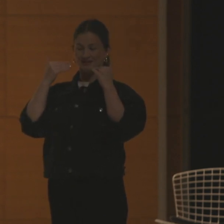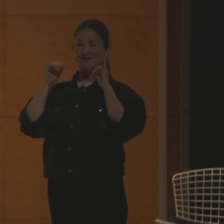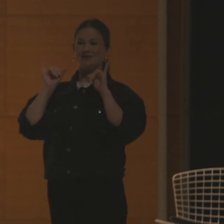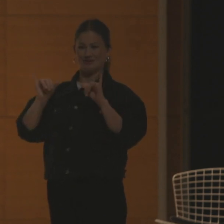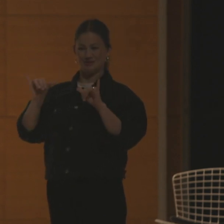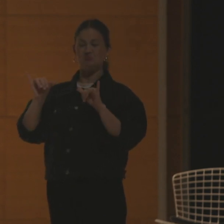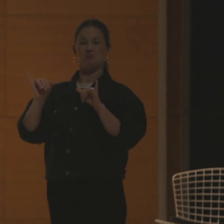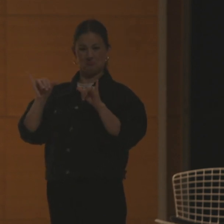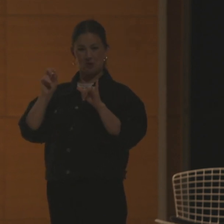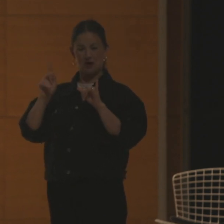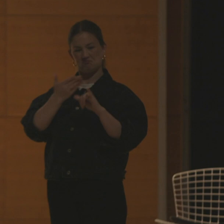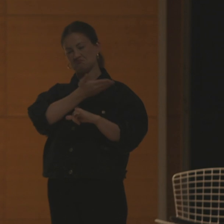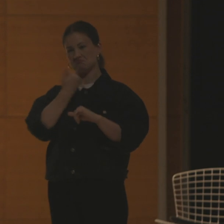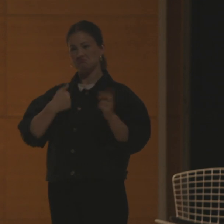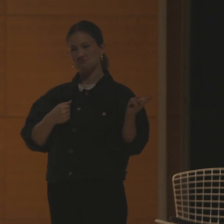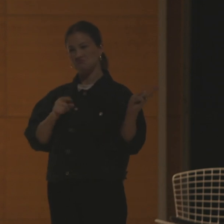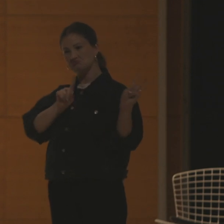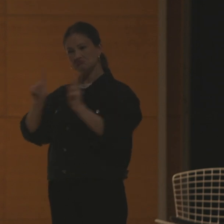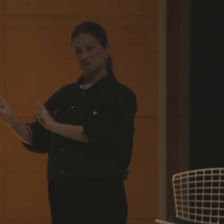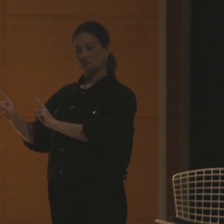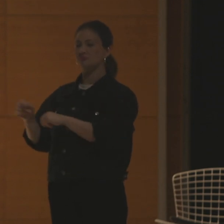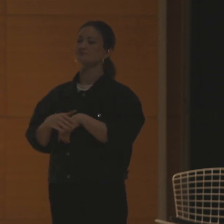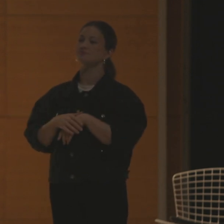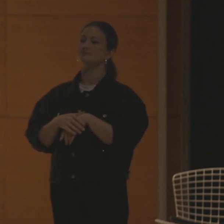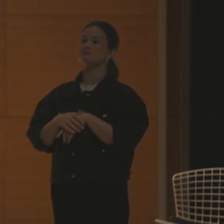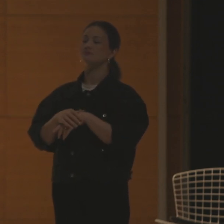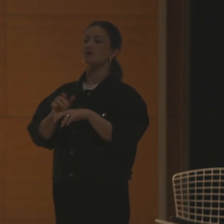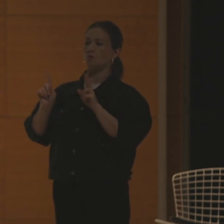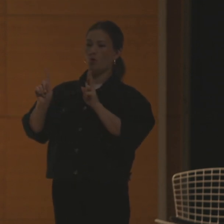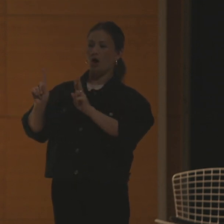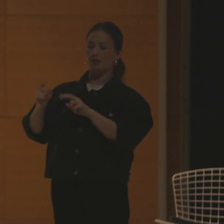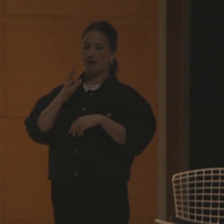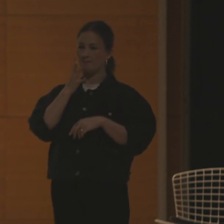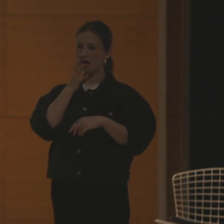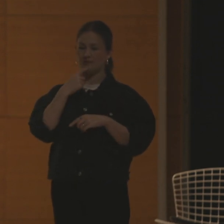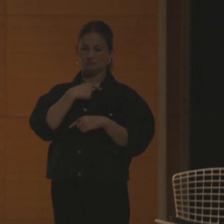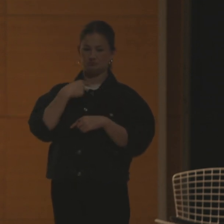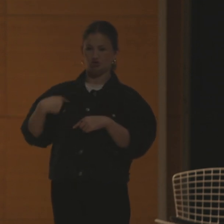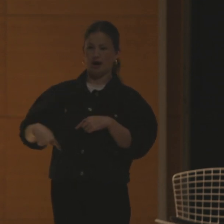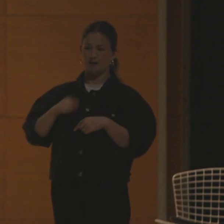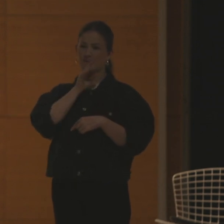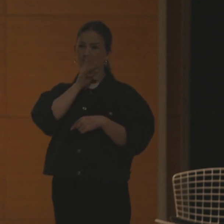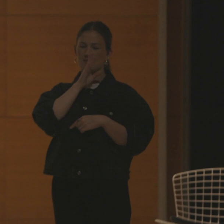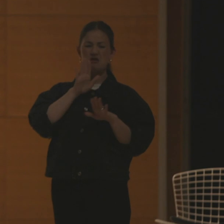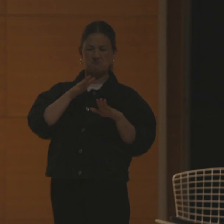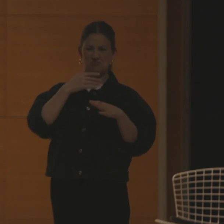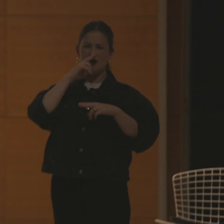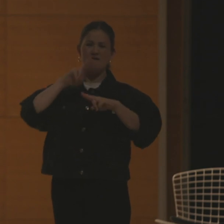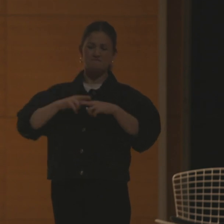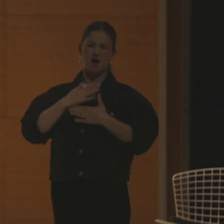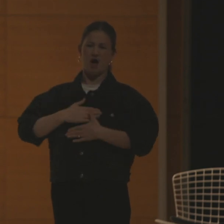wonderful. Why don't you girls come back with me?" As we followed, my mother whispered in Mandarin, "Let's have fun. Don't worry about how much it